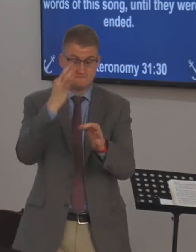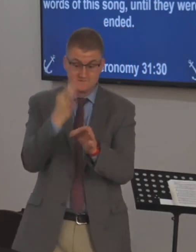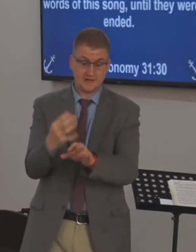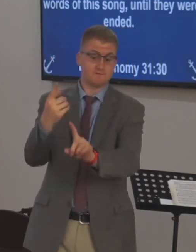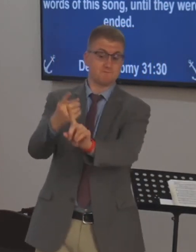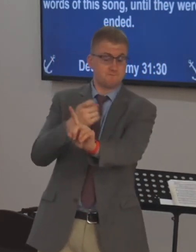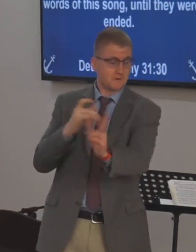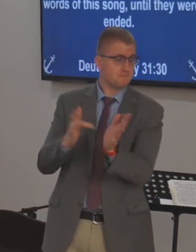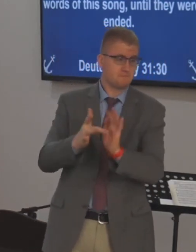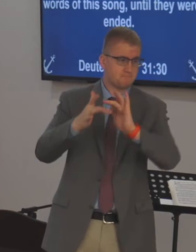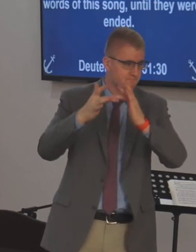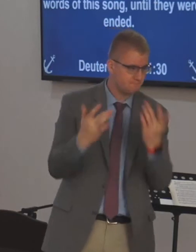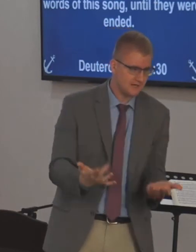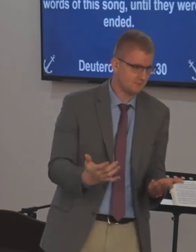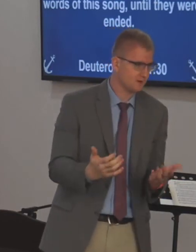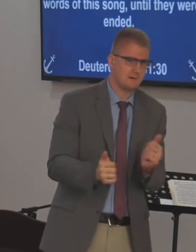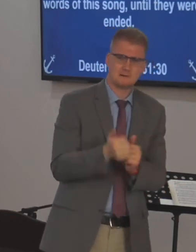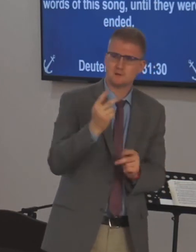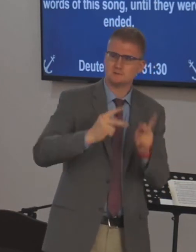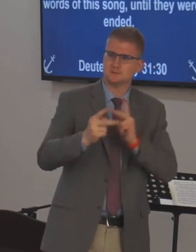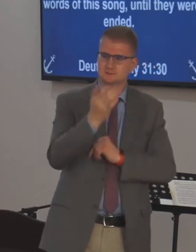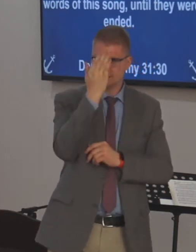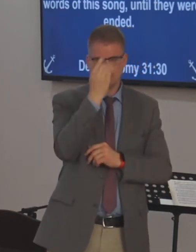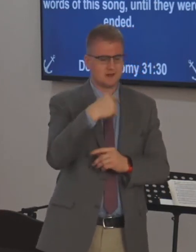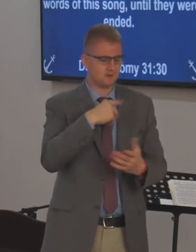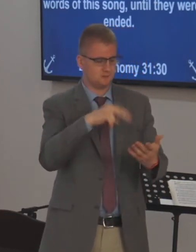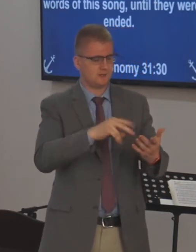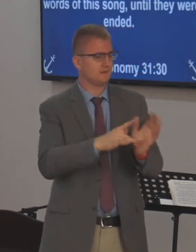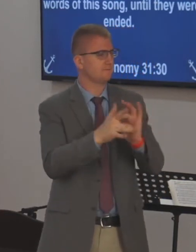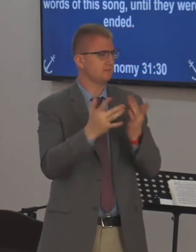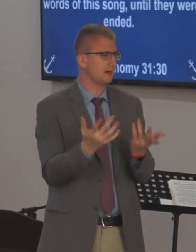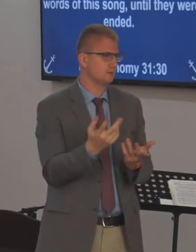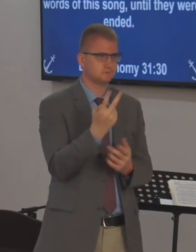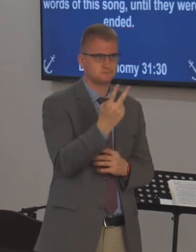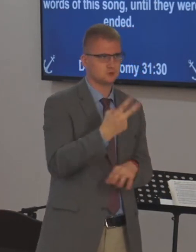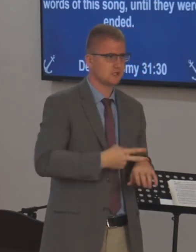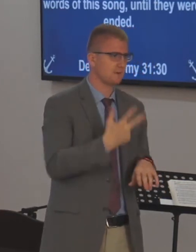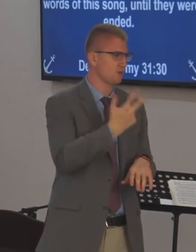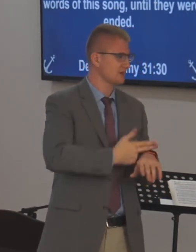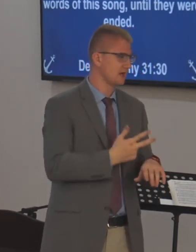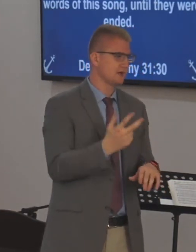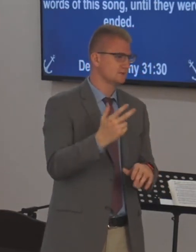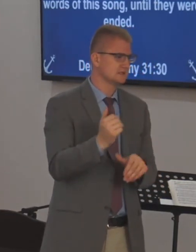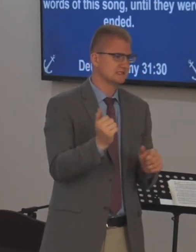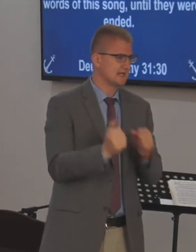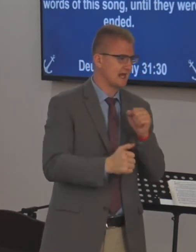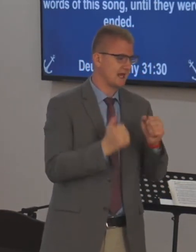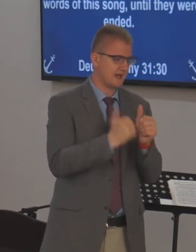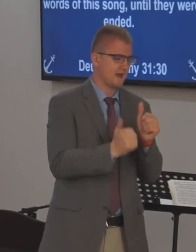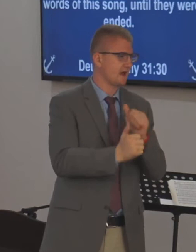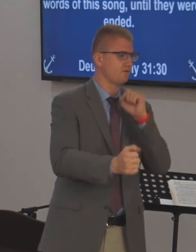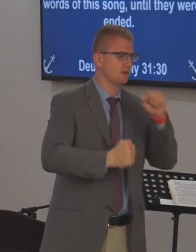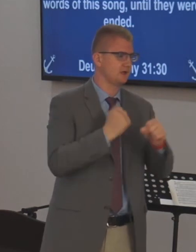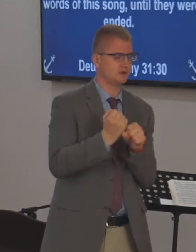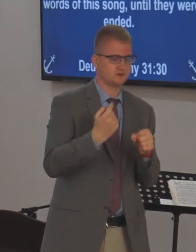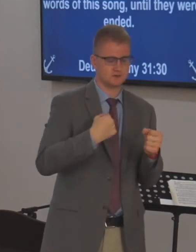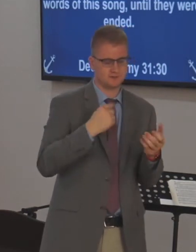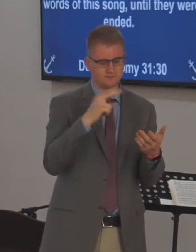I read the Bible through twice a year, every year. I've read it. I got saved when I was 32. I've read the Bible through